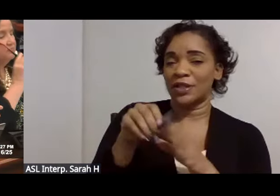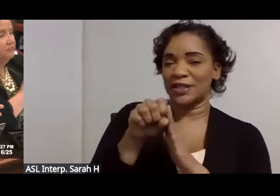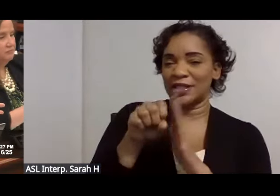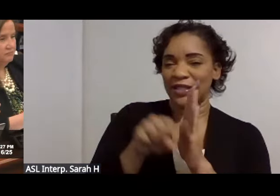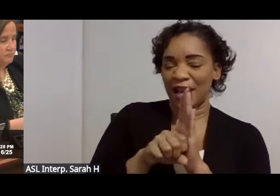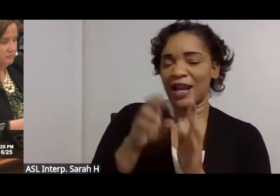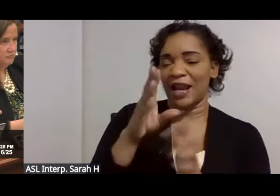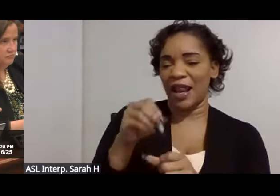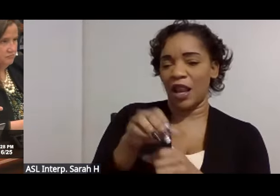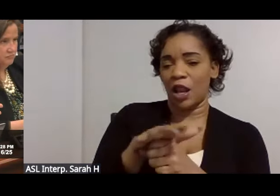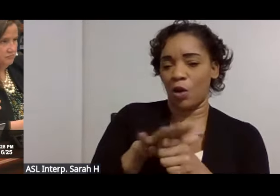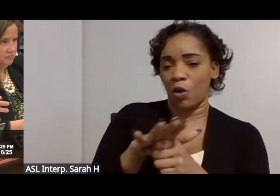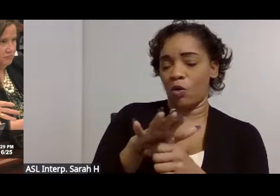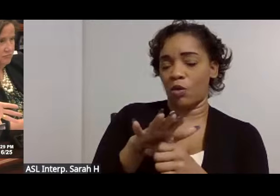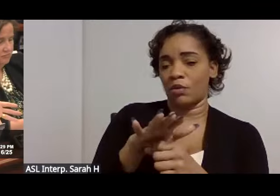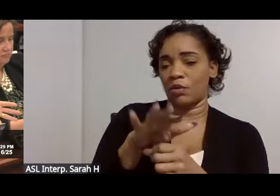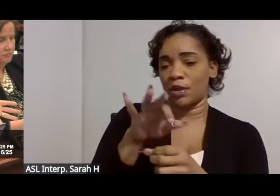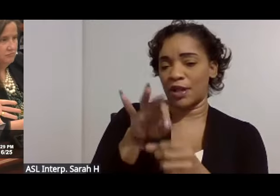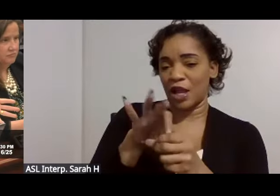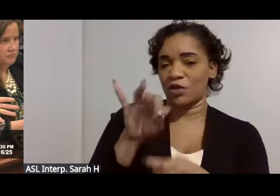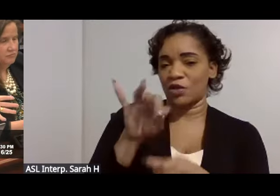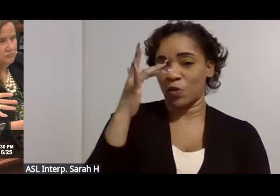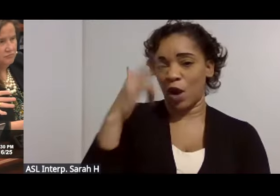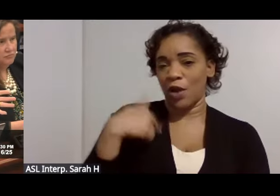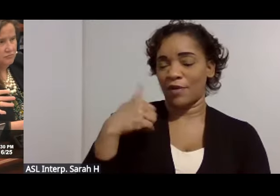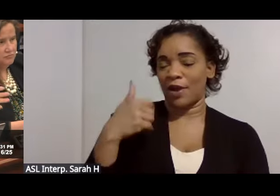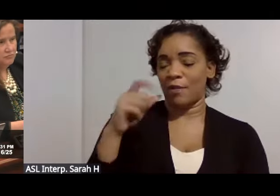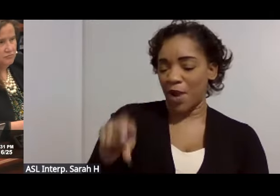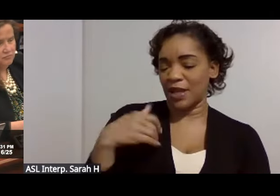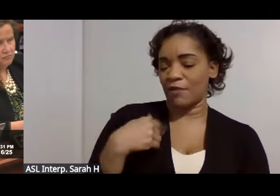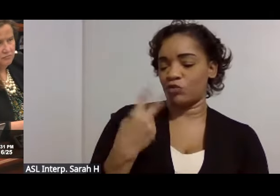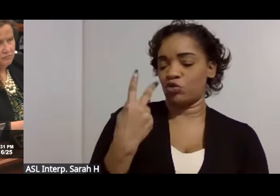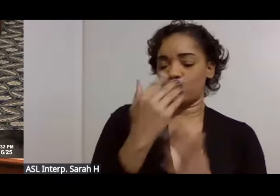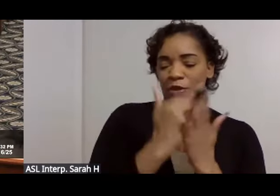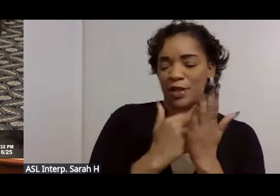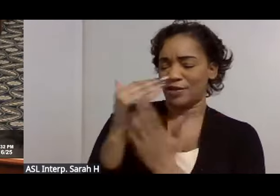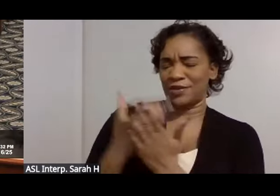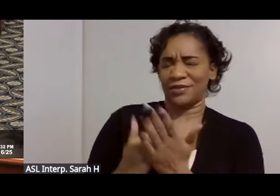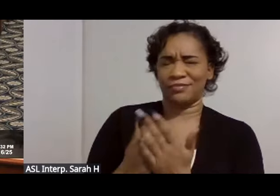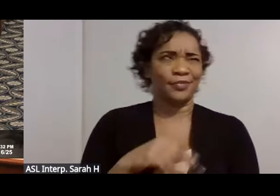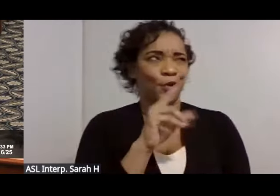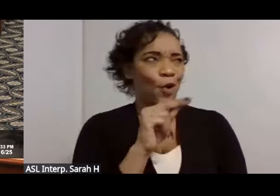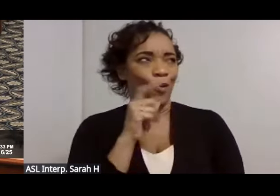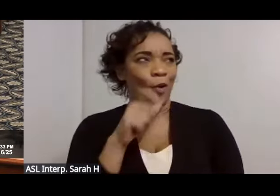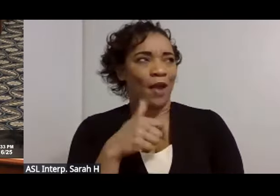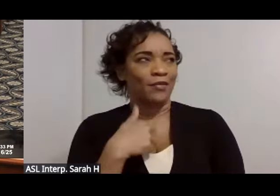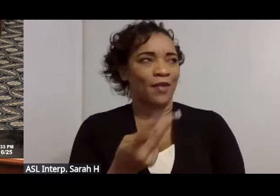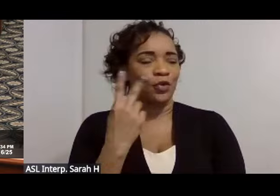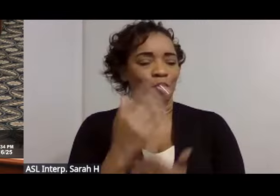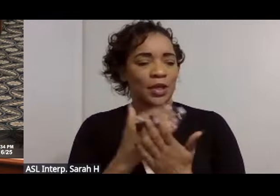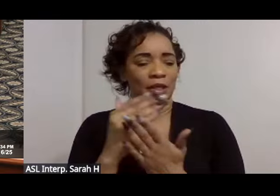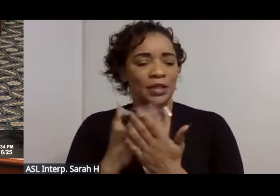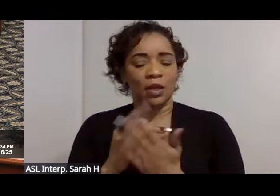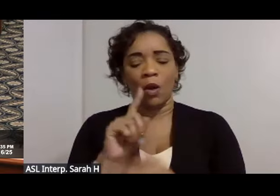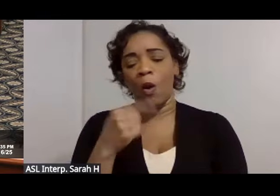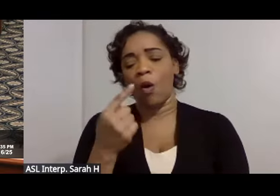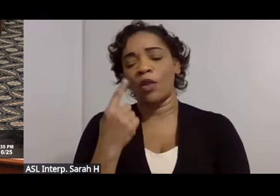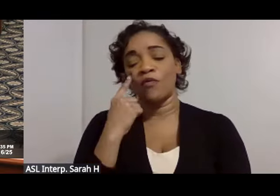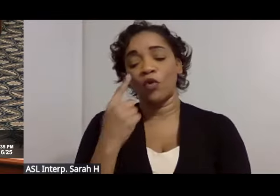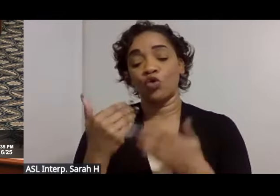local elections, and that's why you have to have 2 lists. No, well, you don't have to have 2 lists, but it's only for new registrations in state and